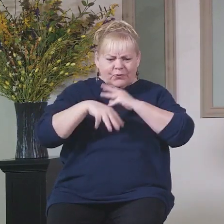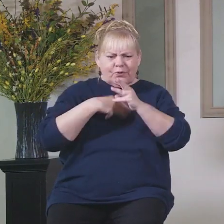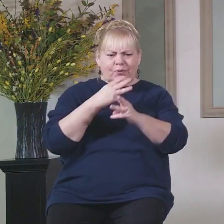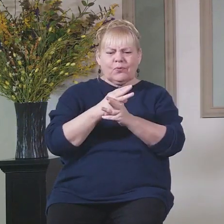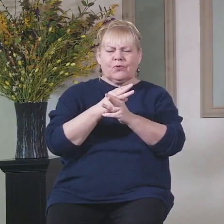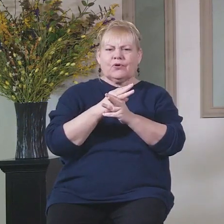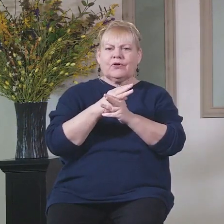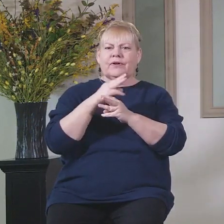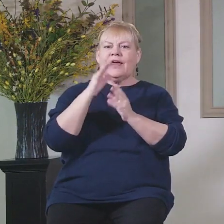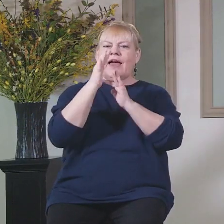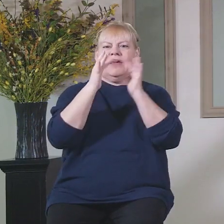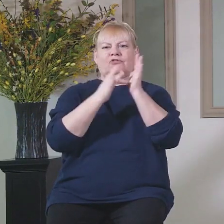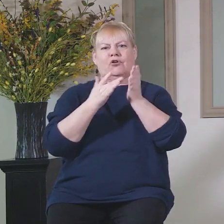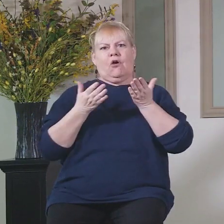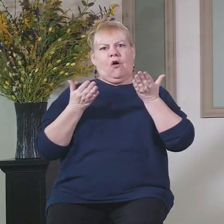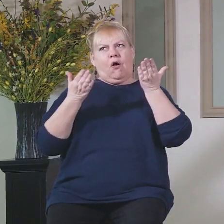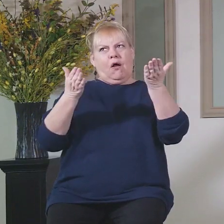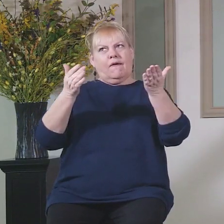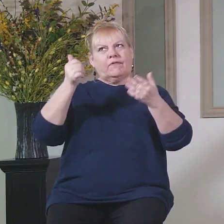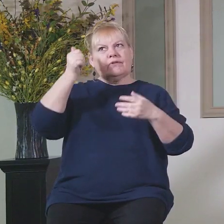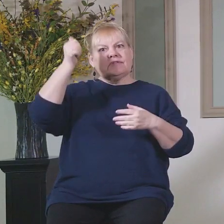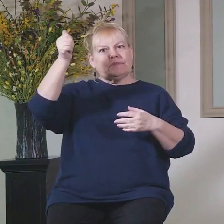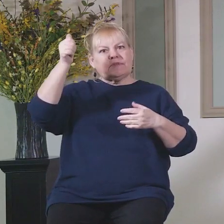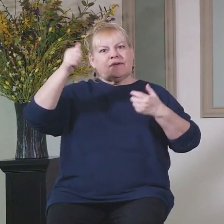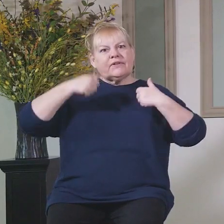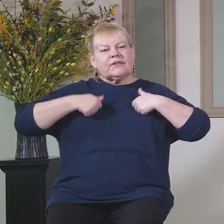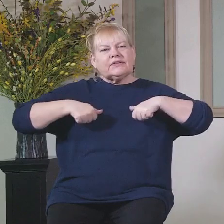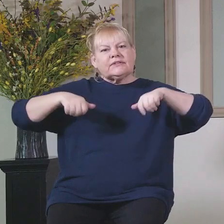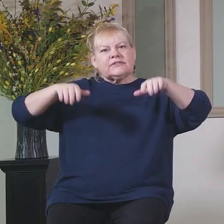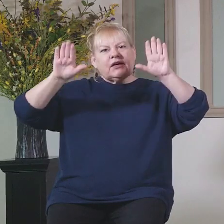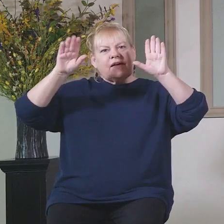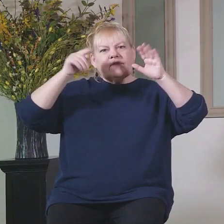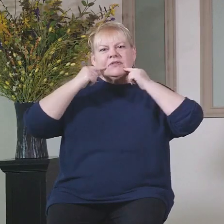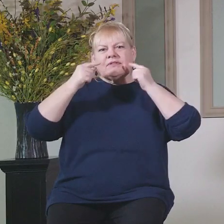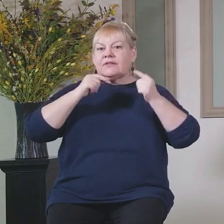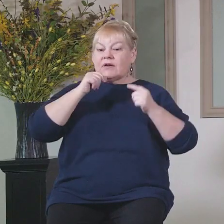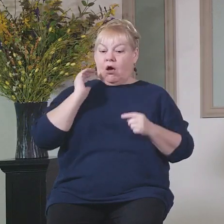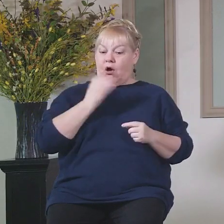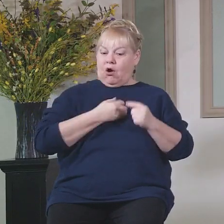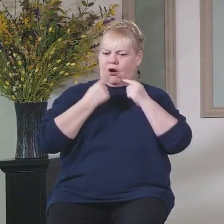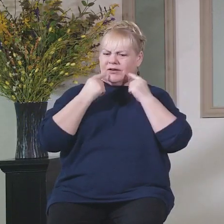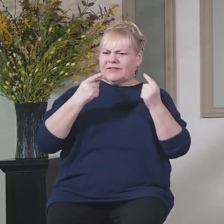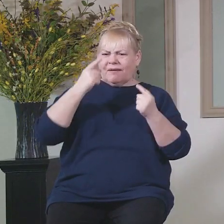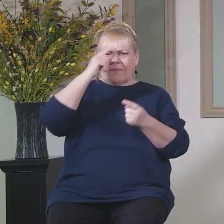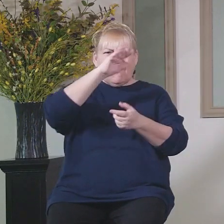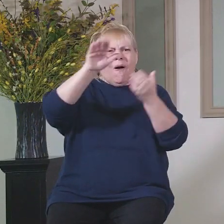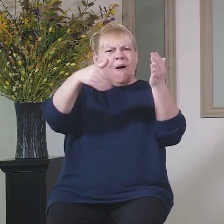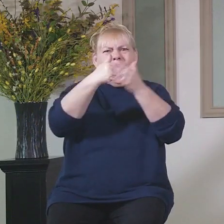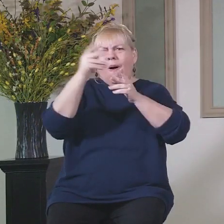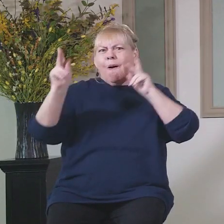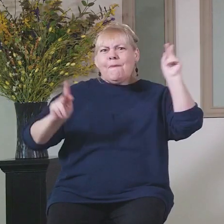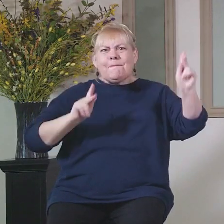He offers Himself as the sacrifice for sin. Not just for our sin, but for everybody's sin.